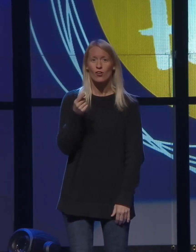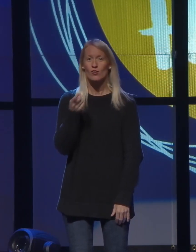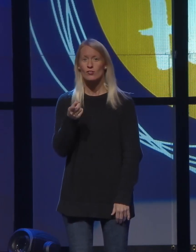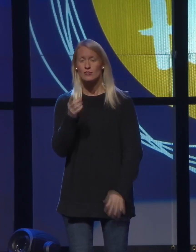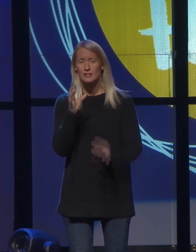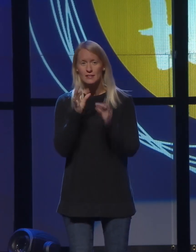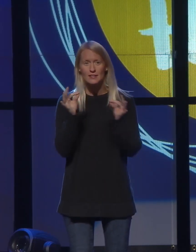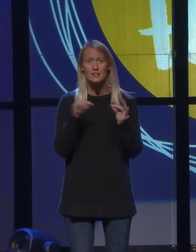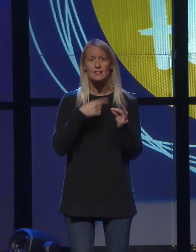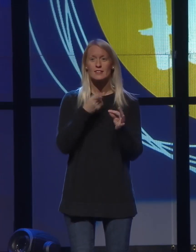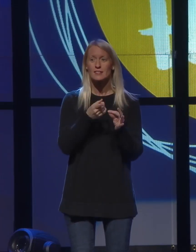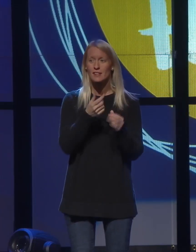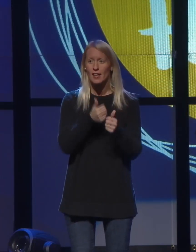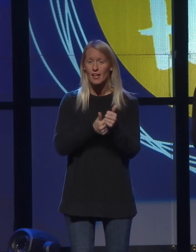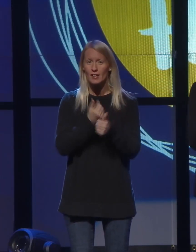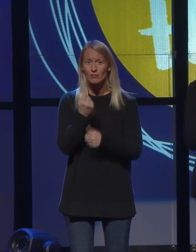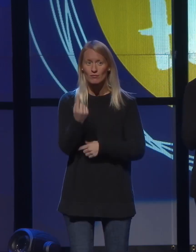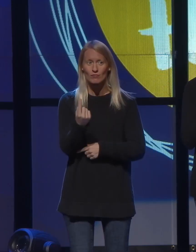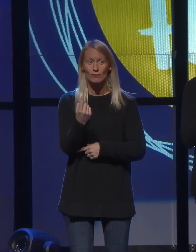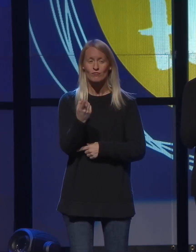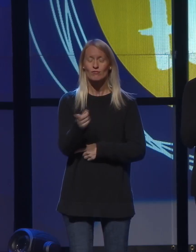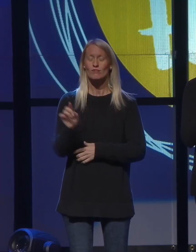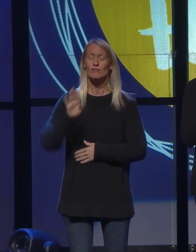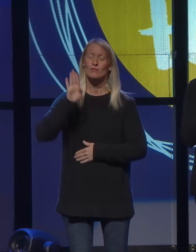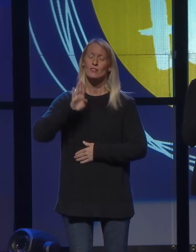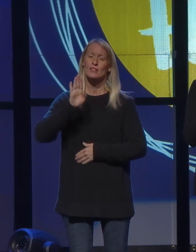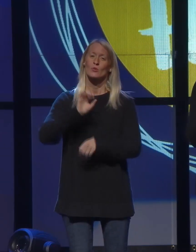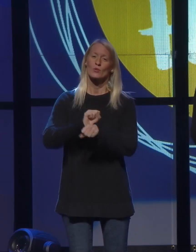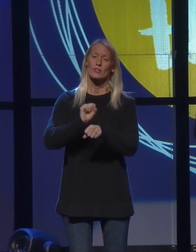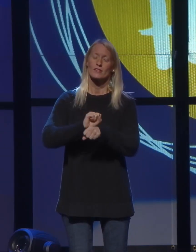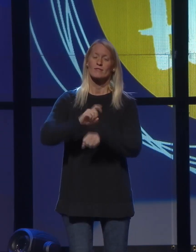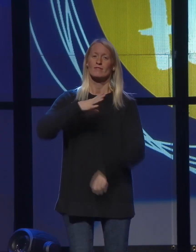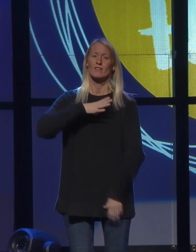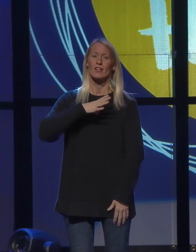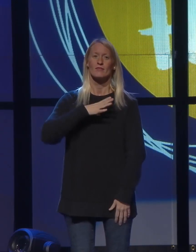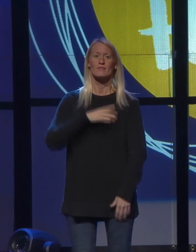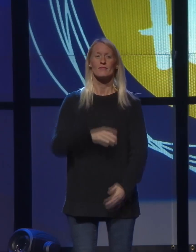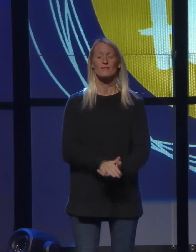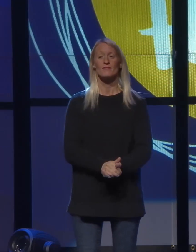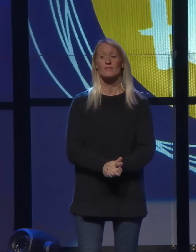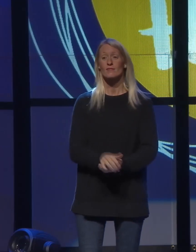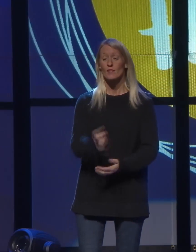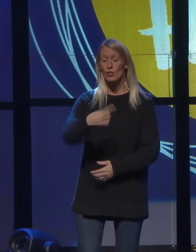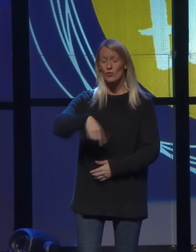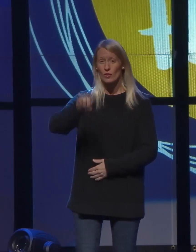Oh, we're going to have to work on this. All right. It's all right. Well, for those of you that can think of those